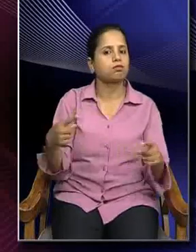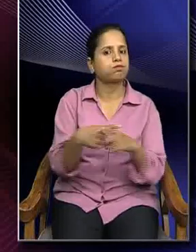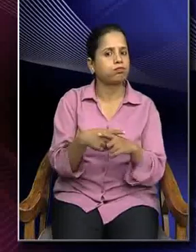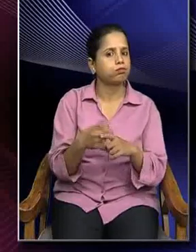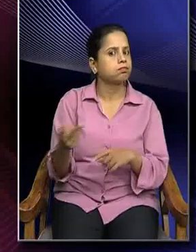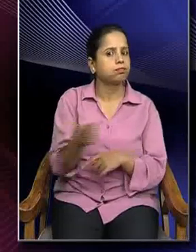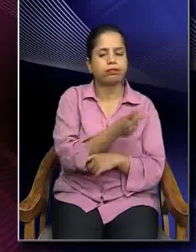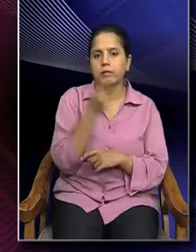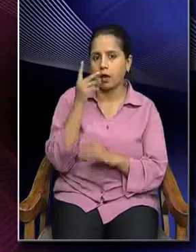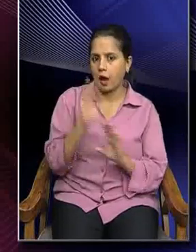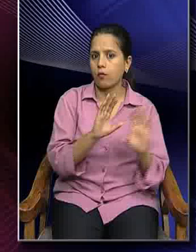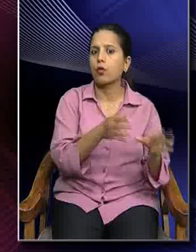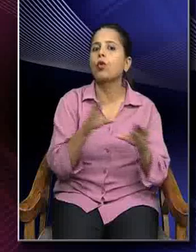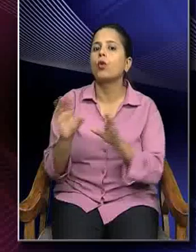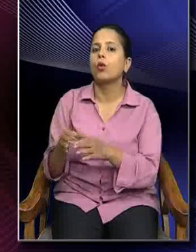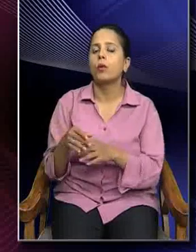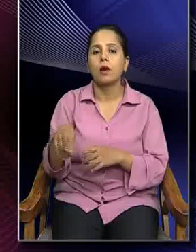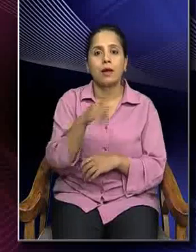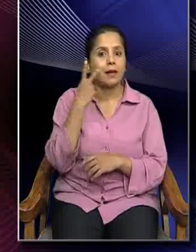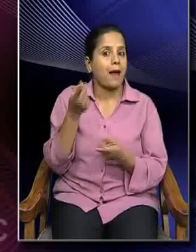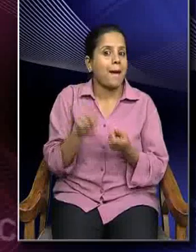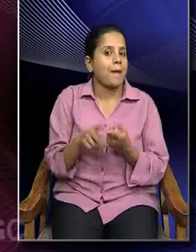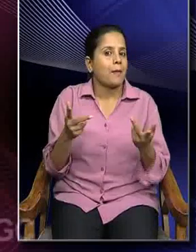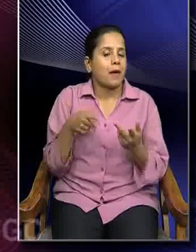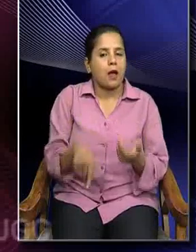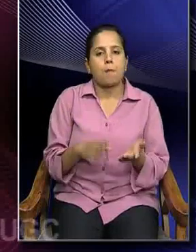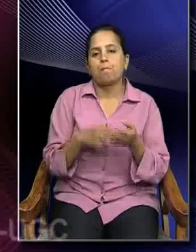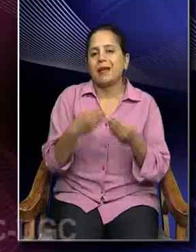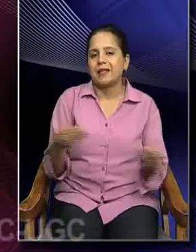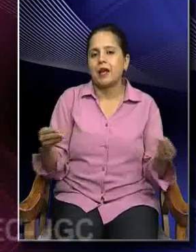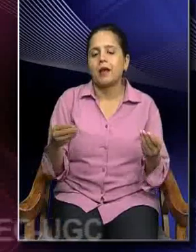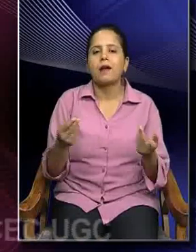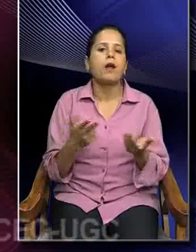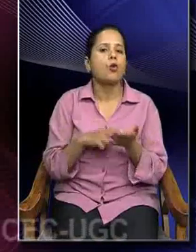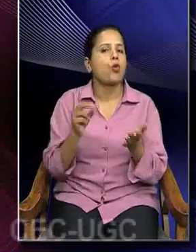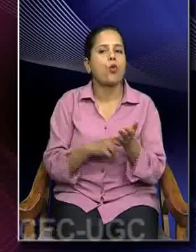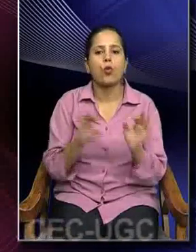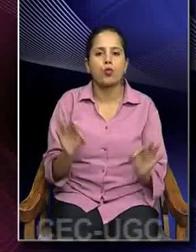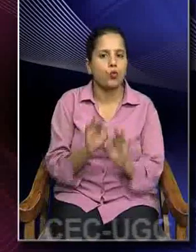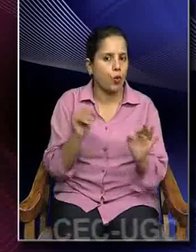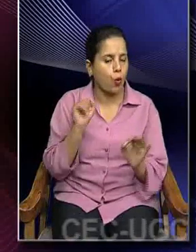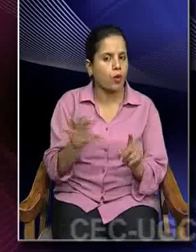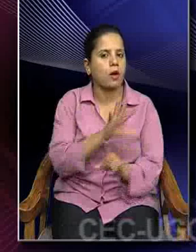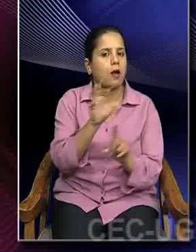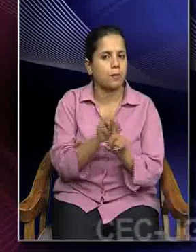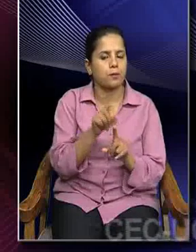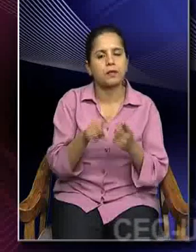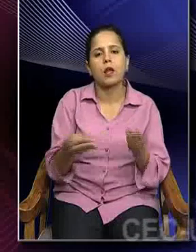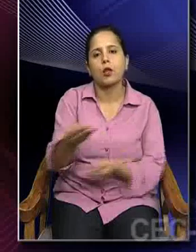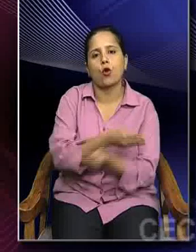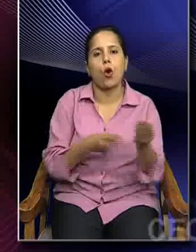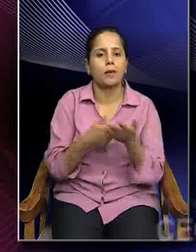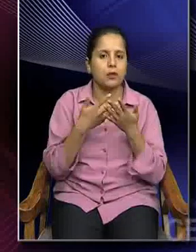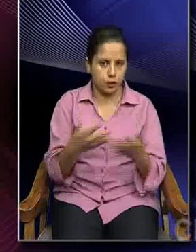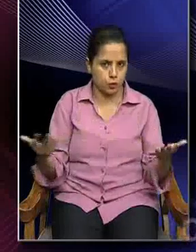each other. It is in the realm of non-material culture. He is basically talking about economic resources. So it's